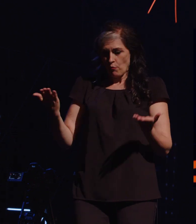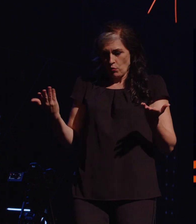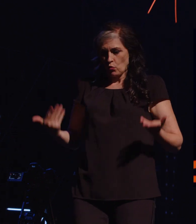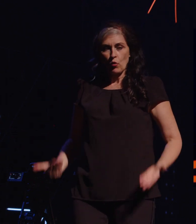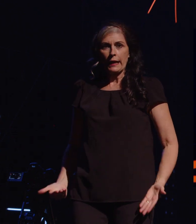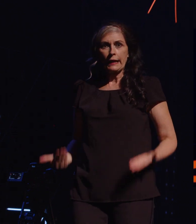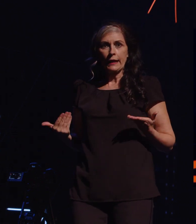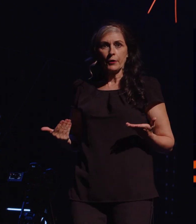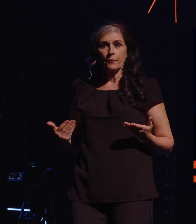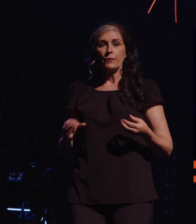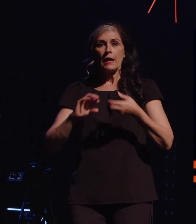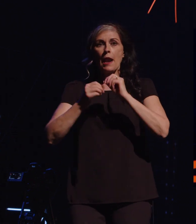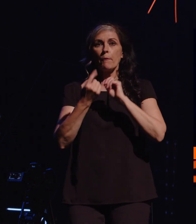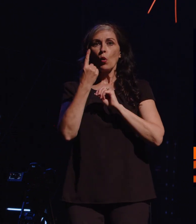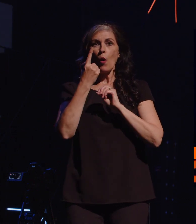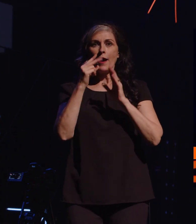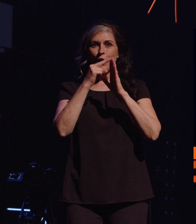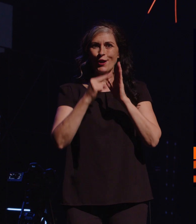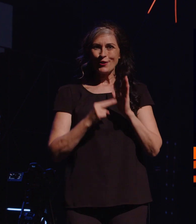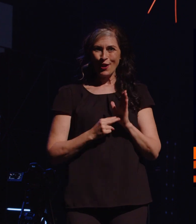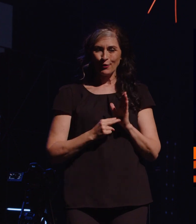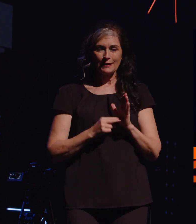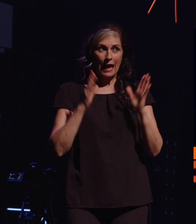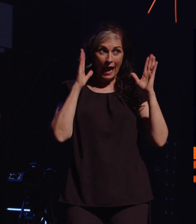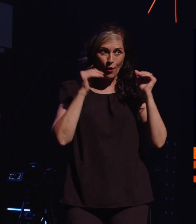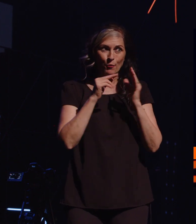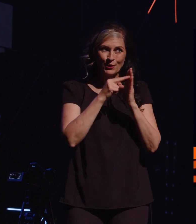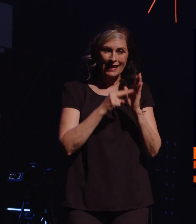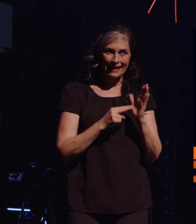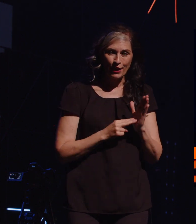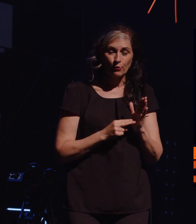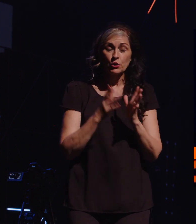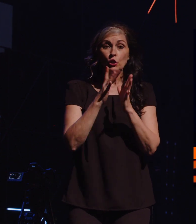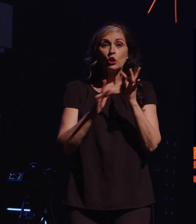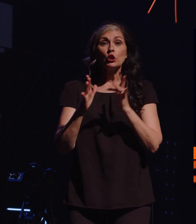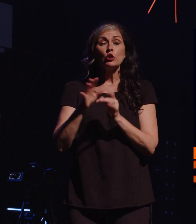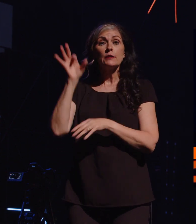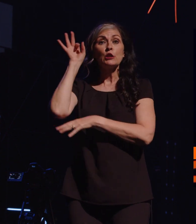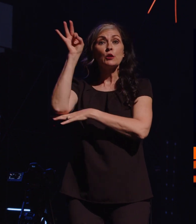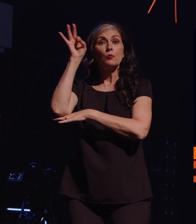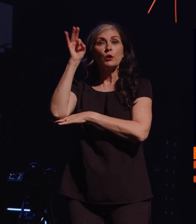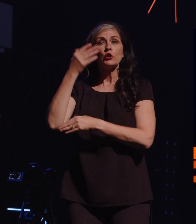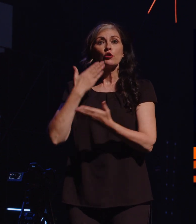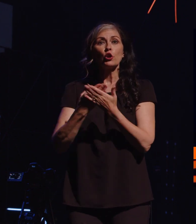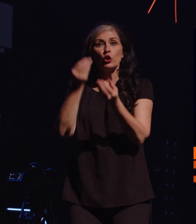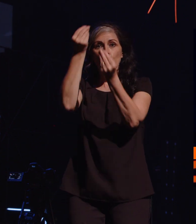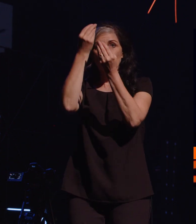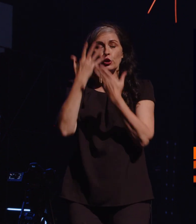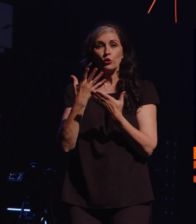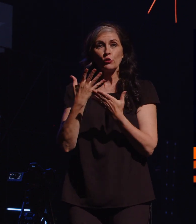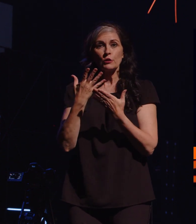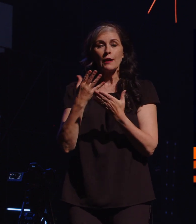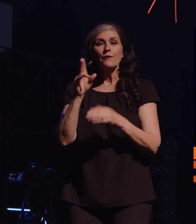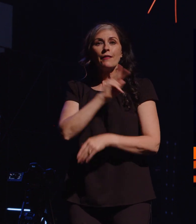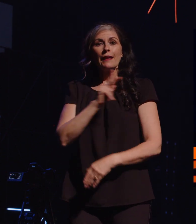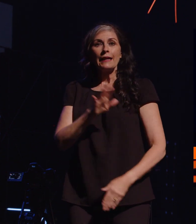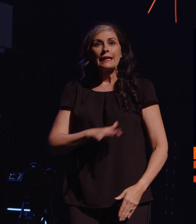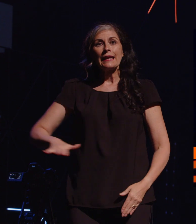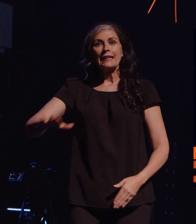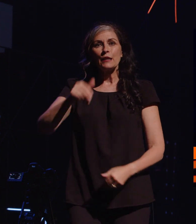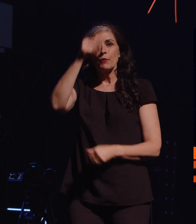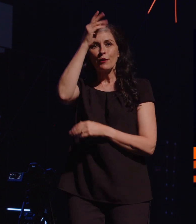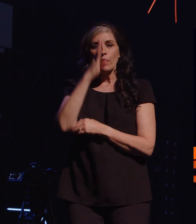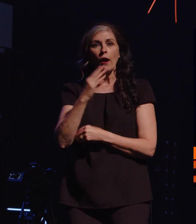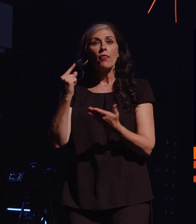here. Point number one on your notes, if you're taking notes, I hope you are. Jesus preached the good news of the kingdom of God. He preached